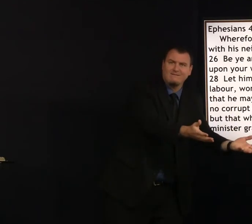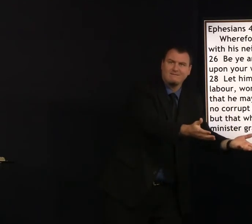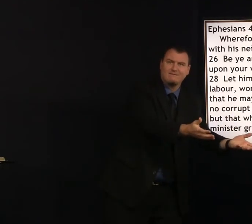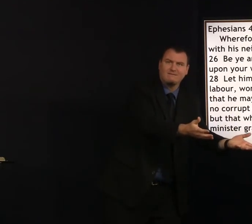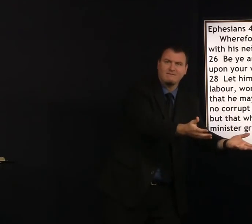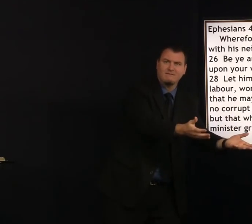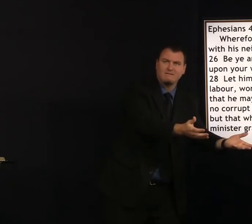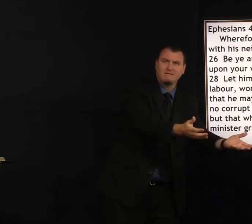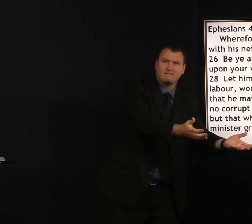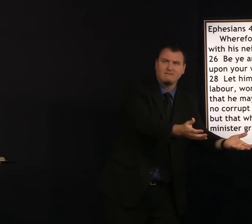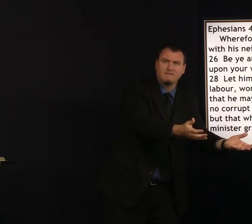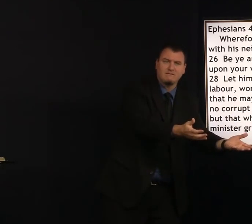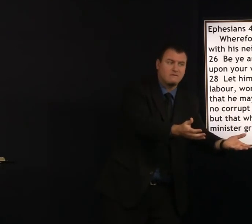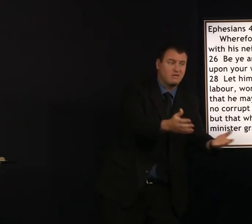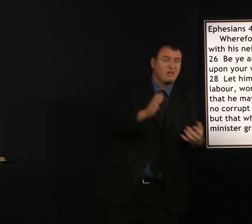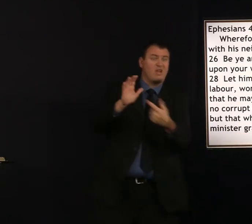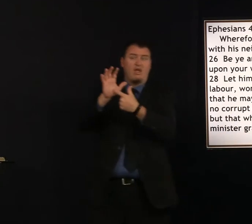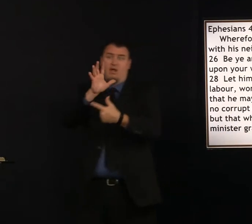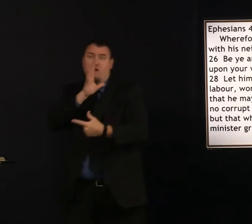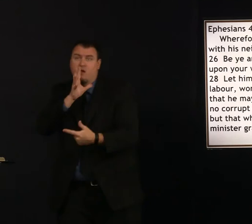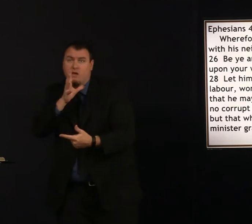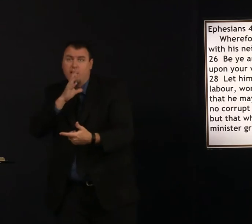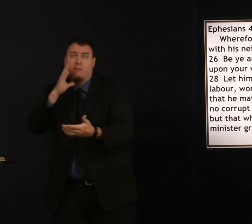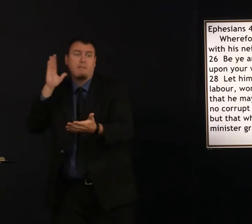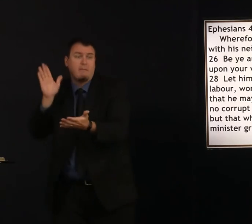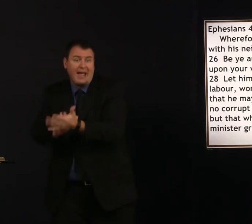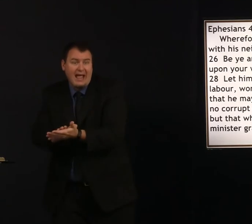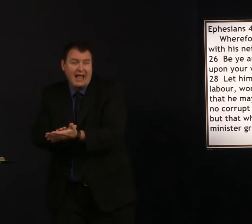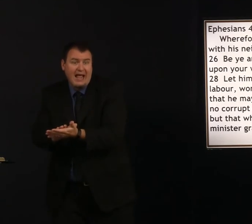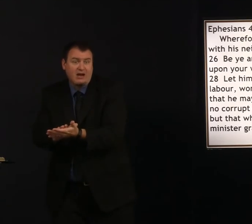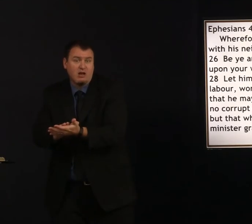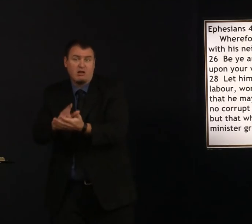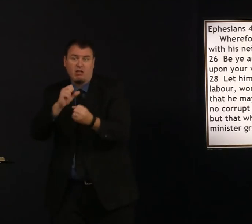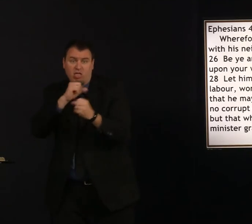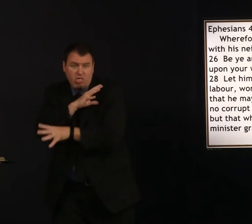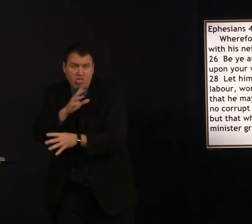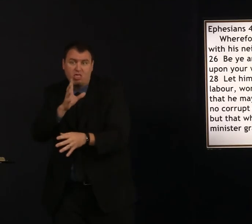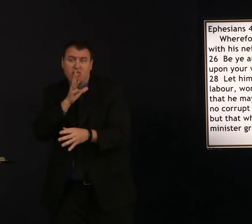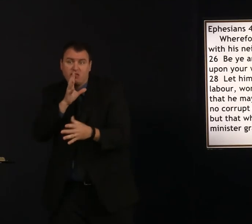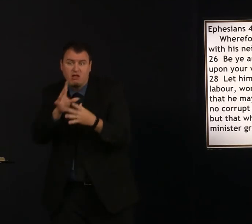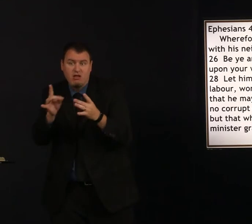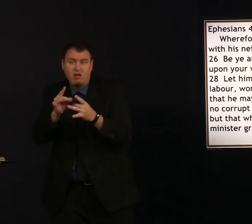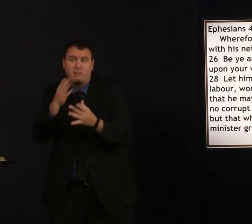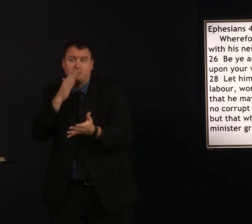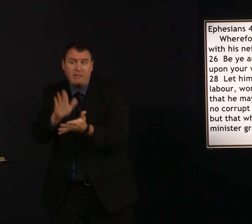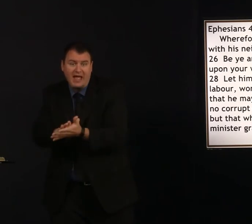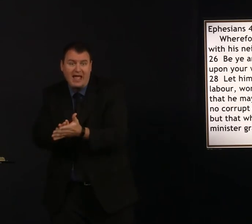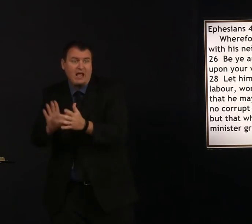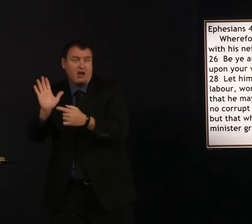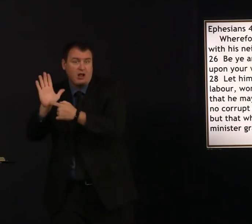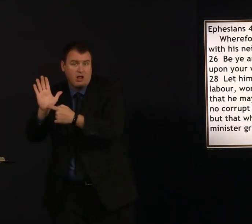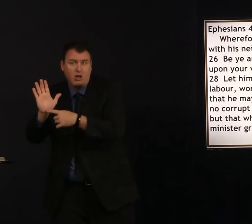have a place. And instead of stealing, give. Instead of saying bad